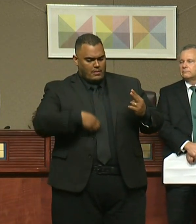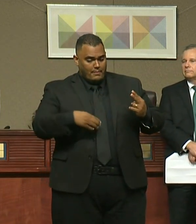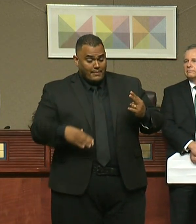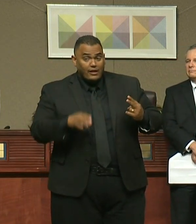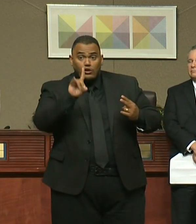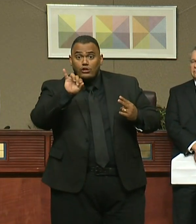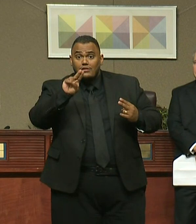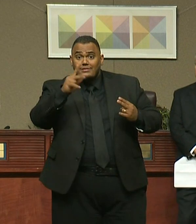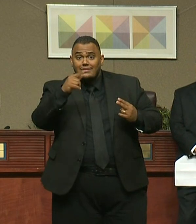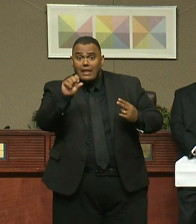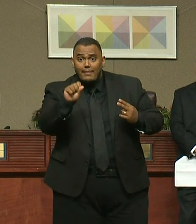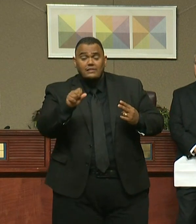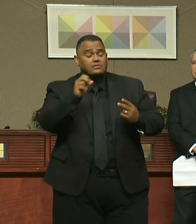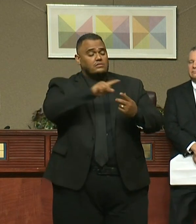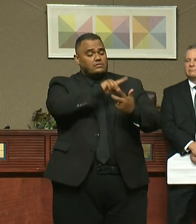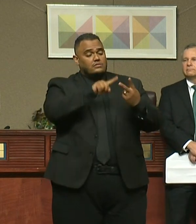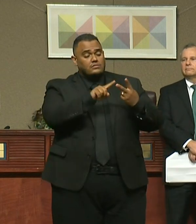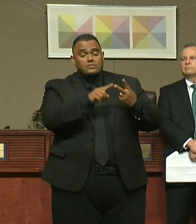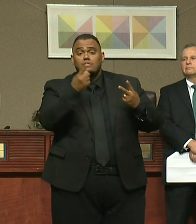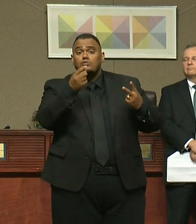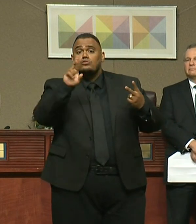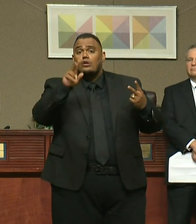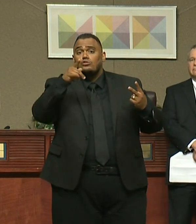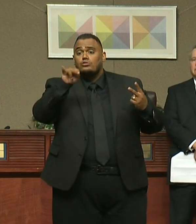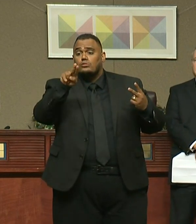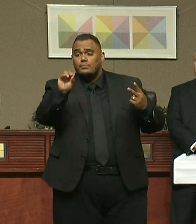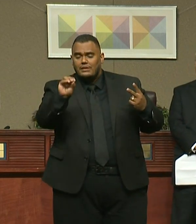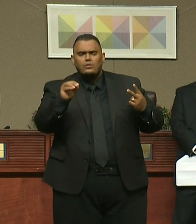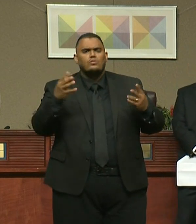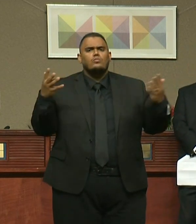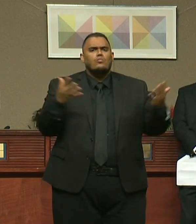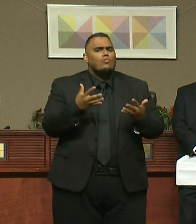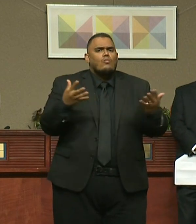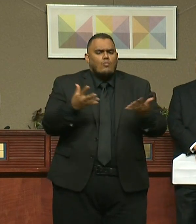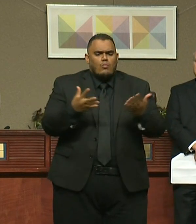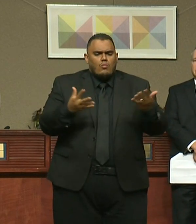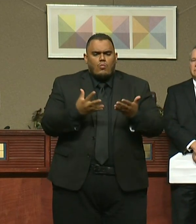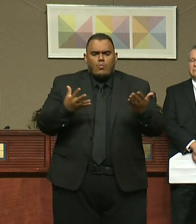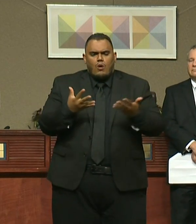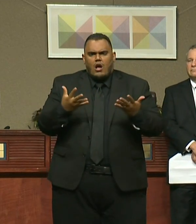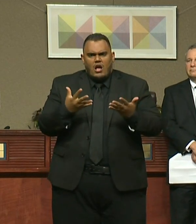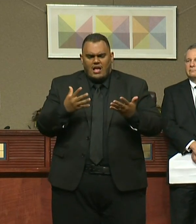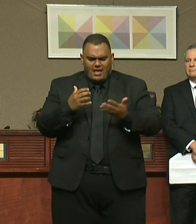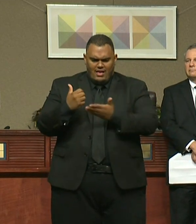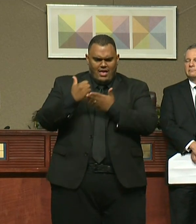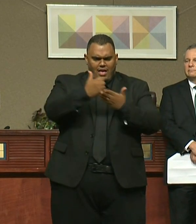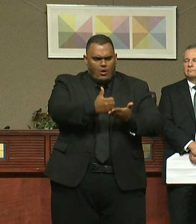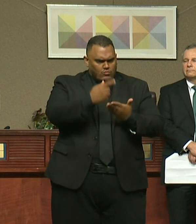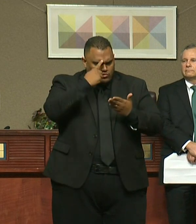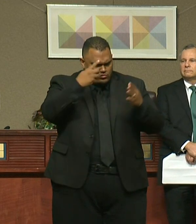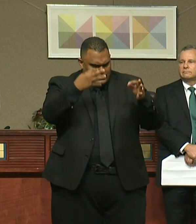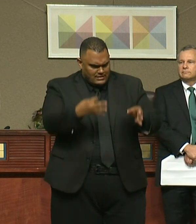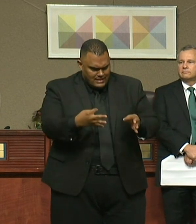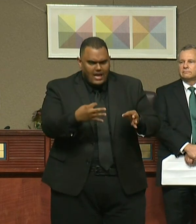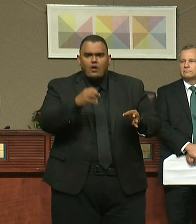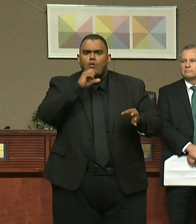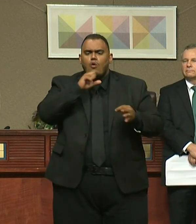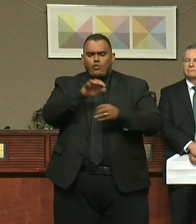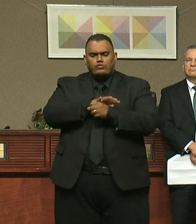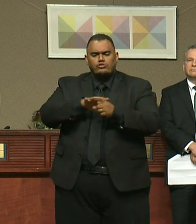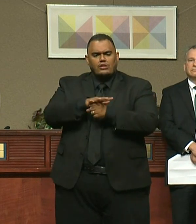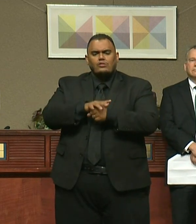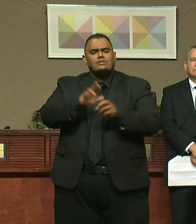Pino. Basically, what aspects help determine that Orange County is ready for phase 2 of